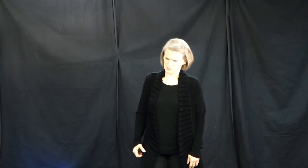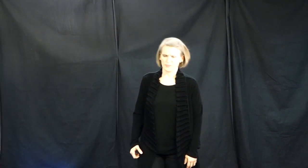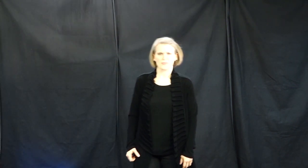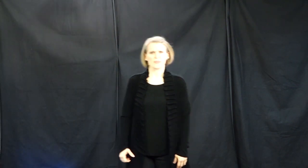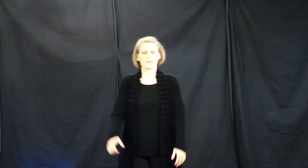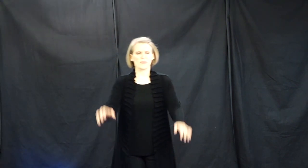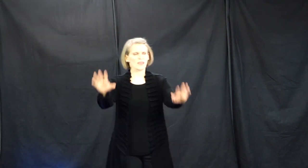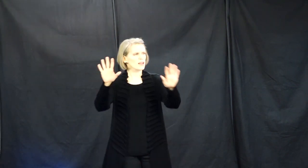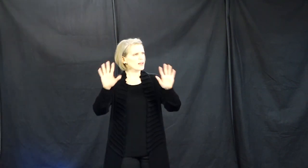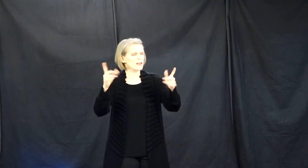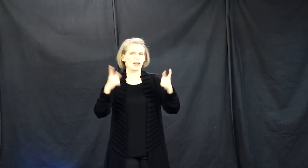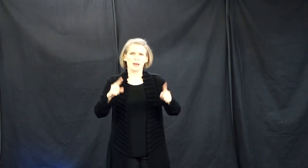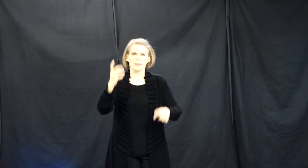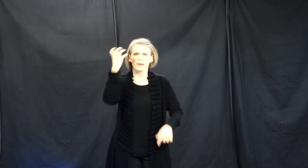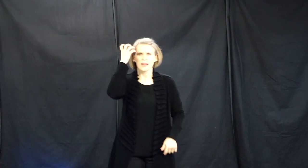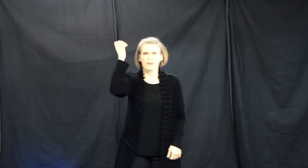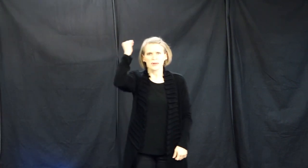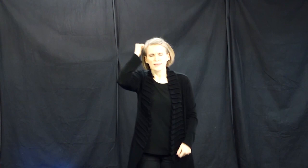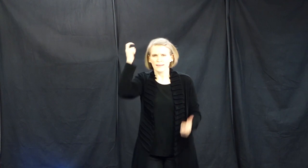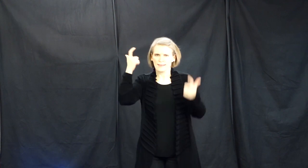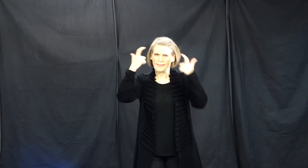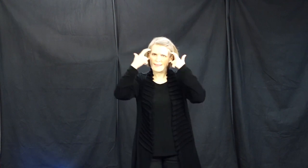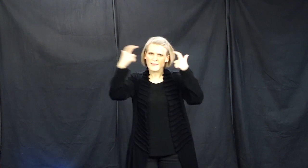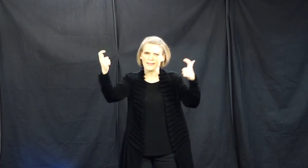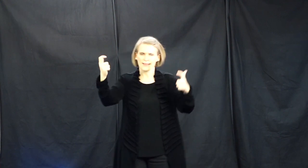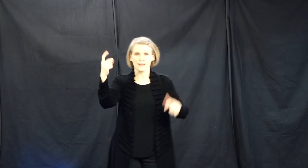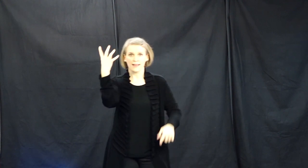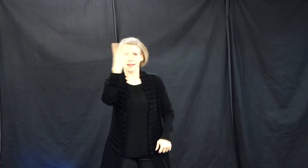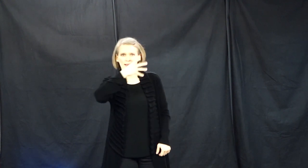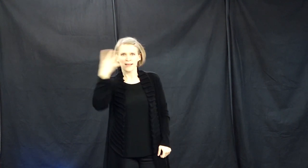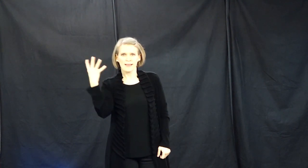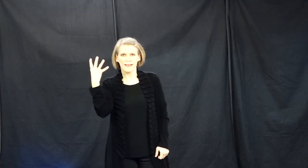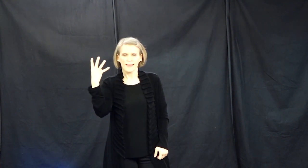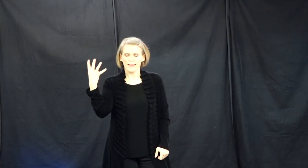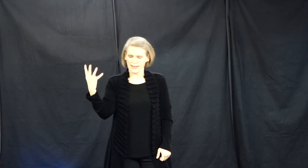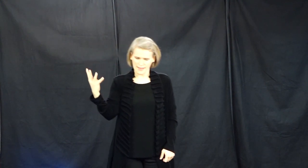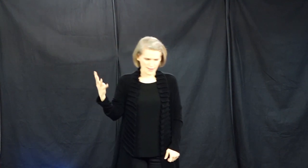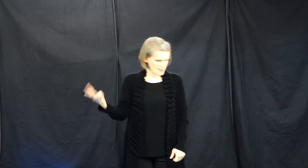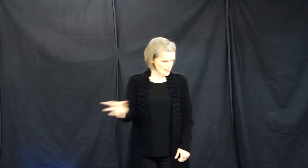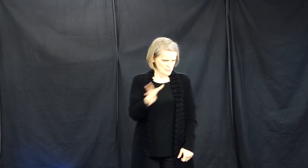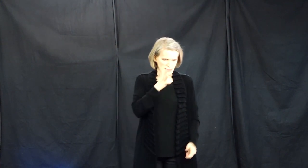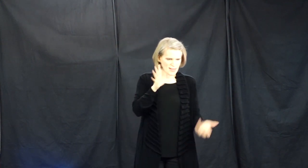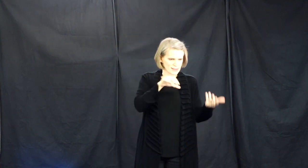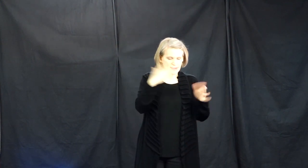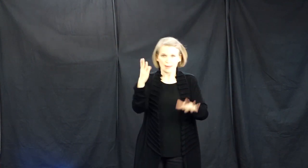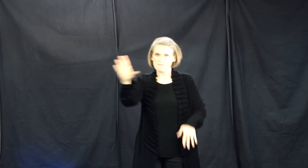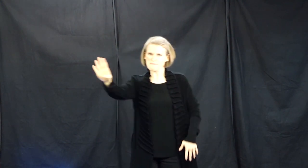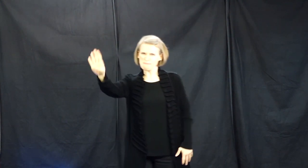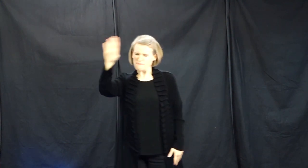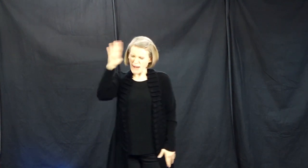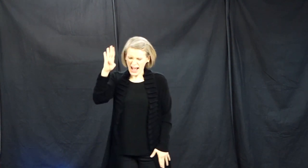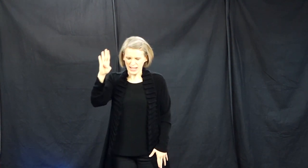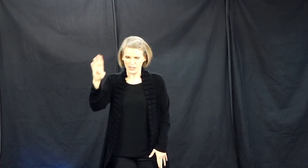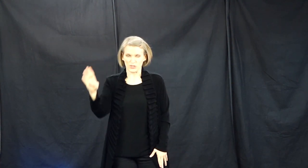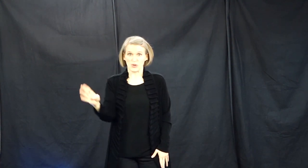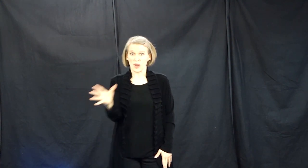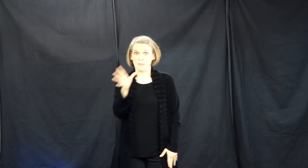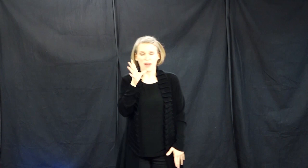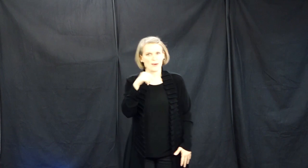How is Hamilton, an arrogant immigrant, orphan, bastard, or son, somehow endorsed Thomas